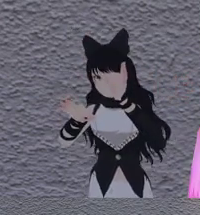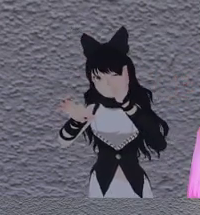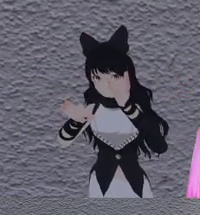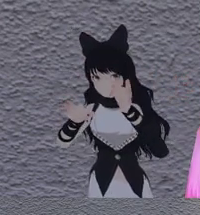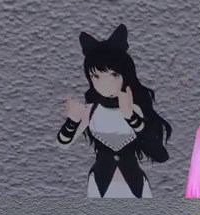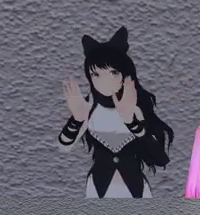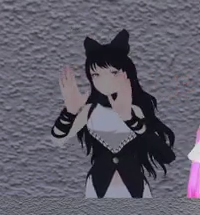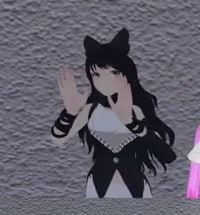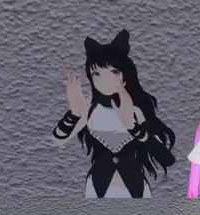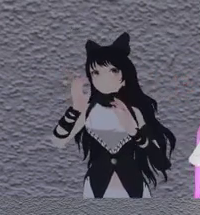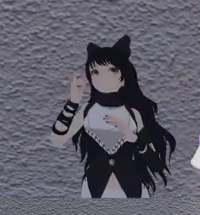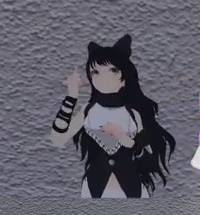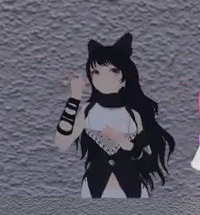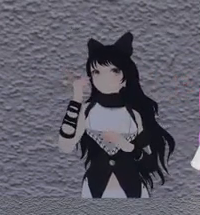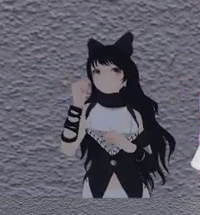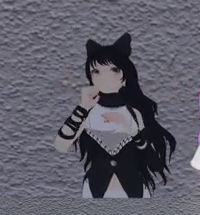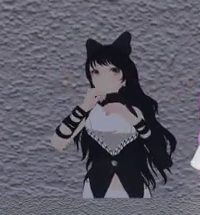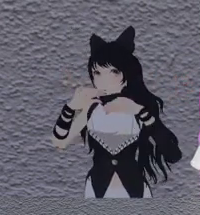Simple.